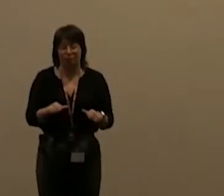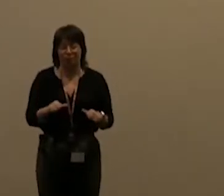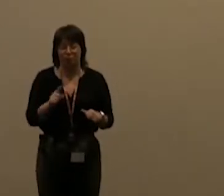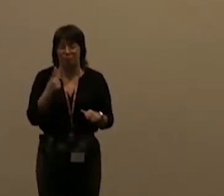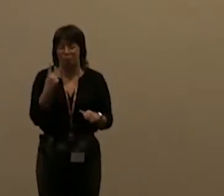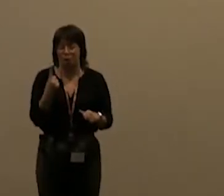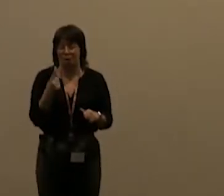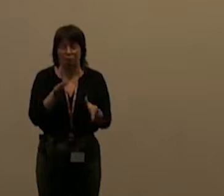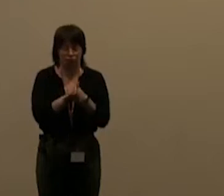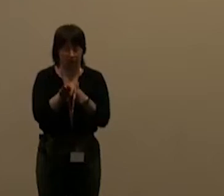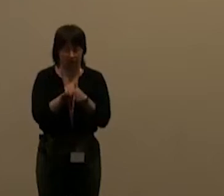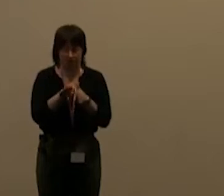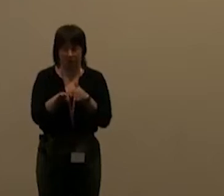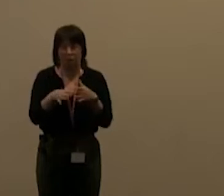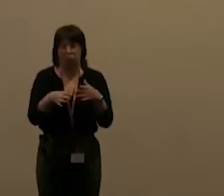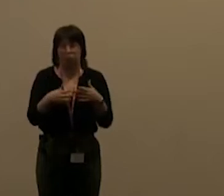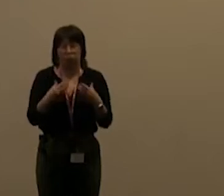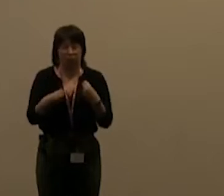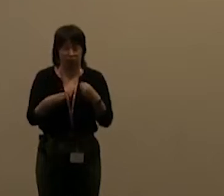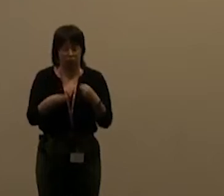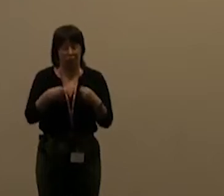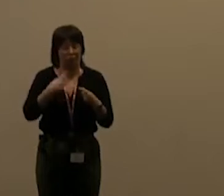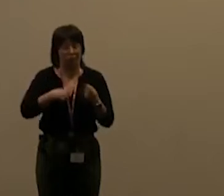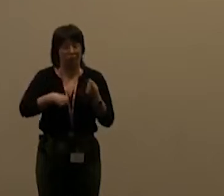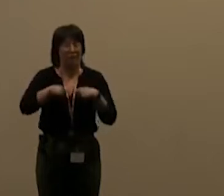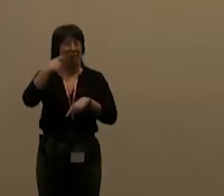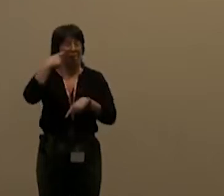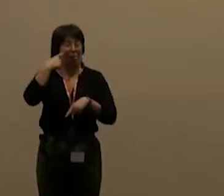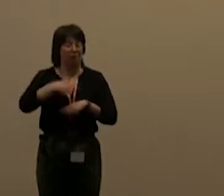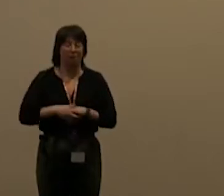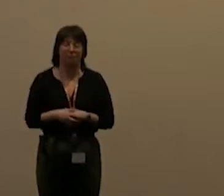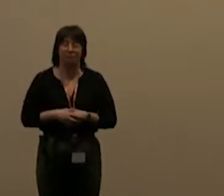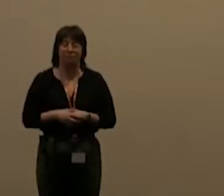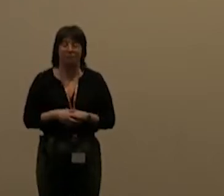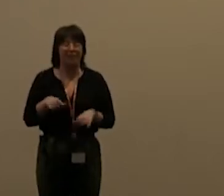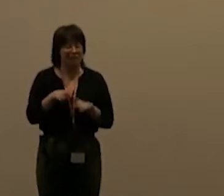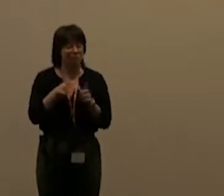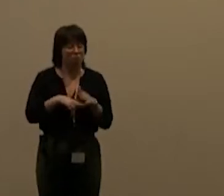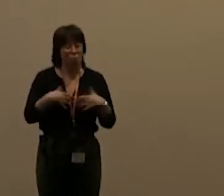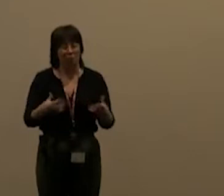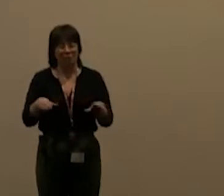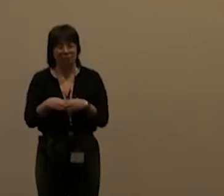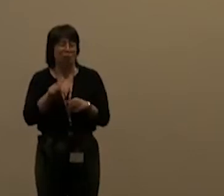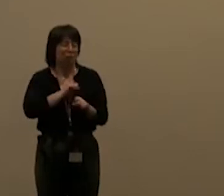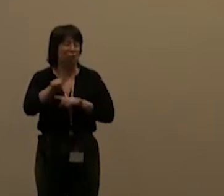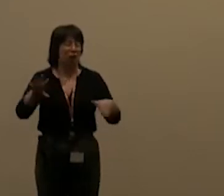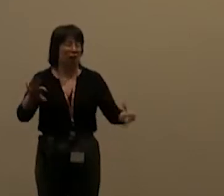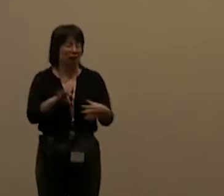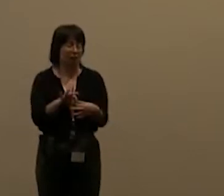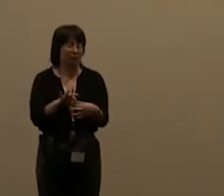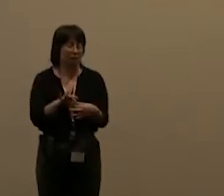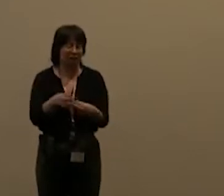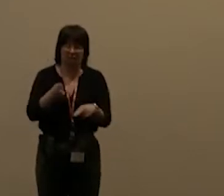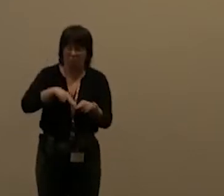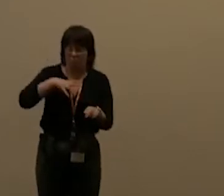in one of our training materials here. So let me go back real quick. So we have Dataverse for Teams in a Day, which I'm going to send you a link to